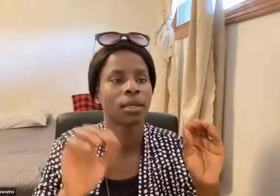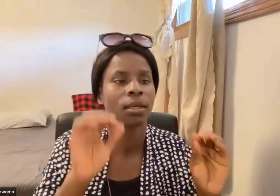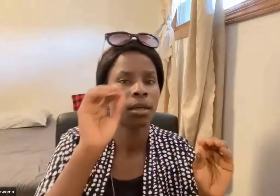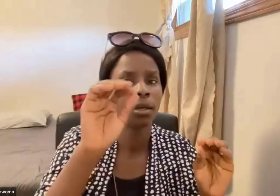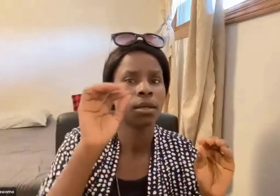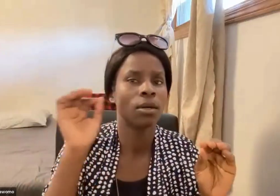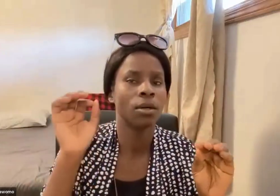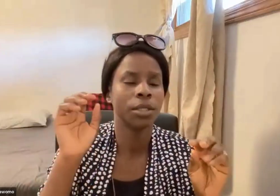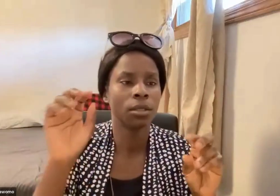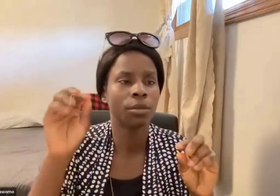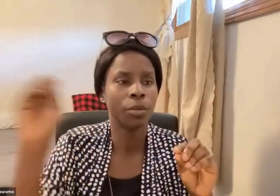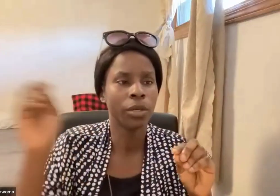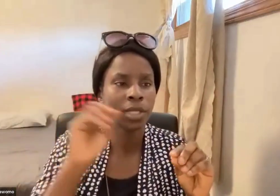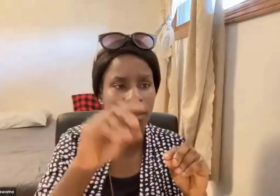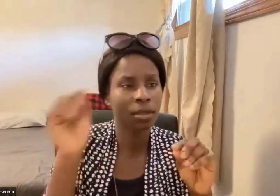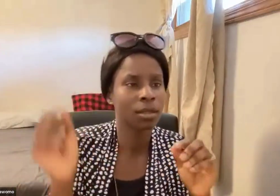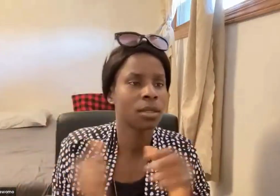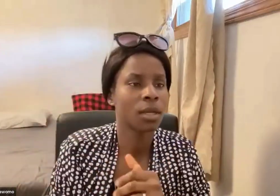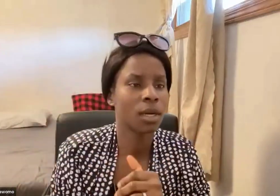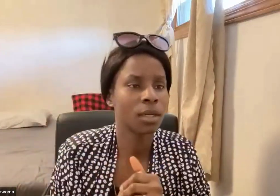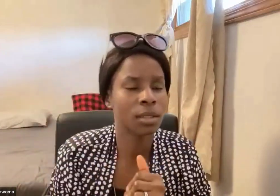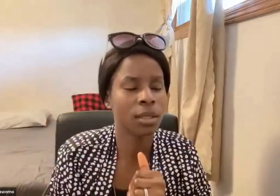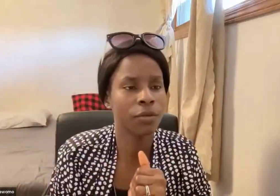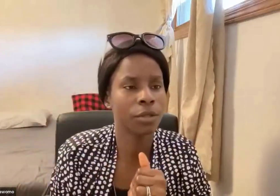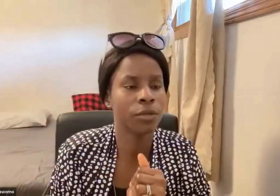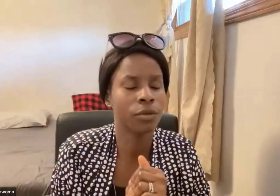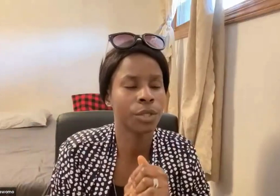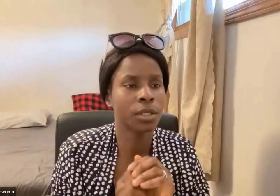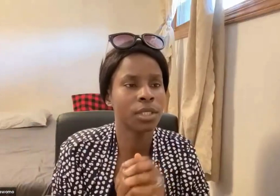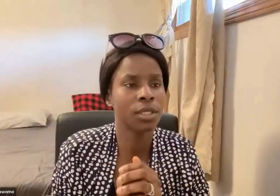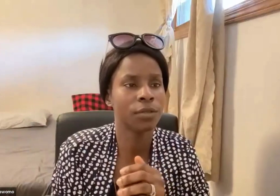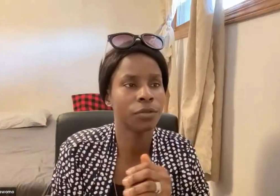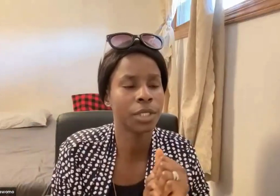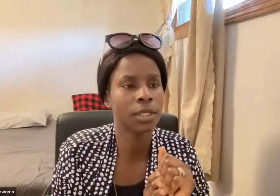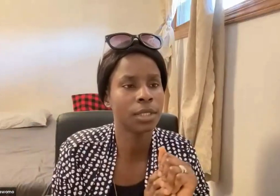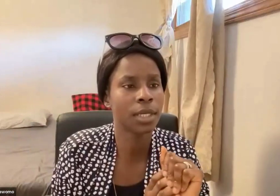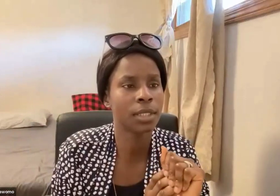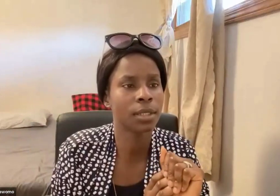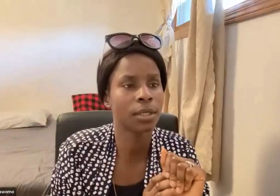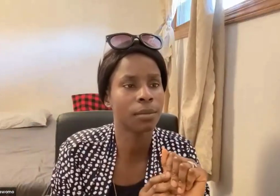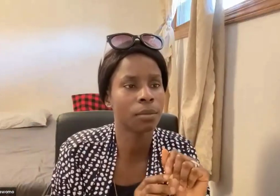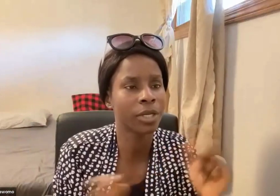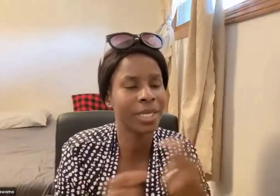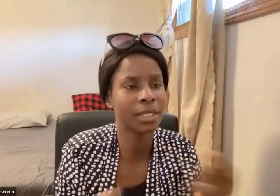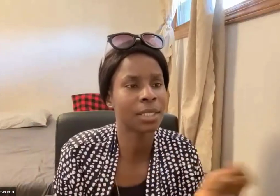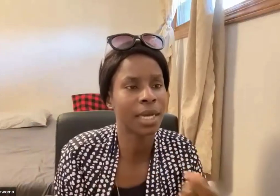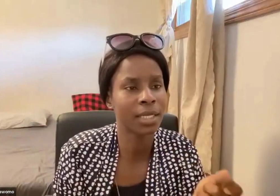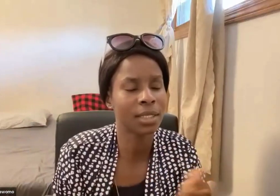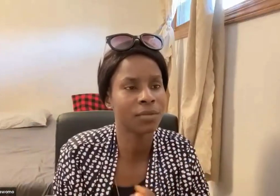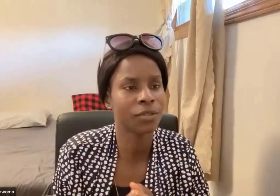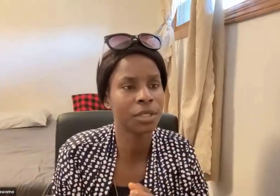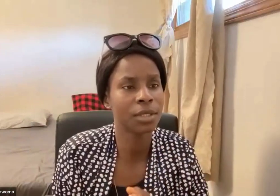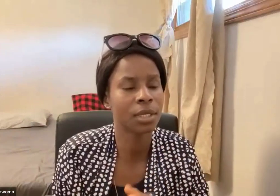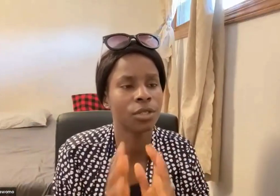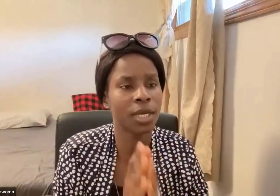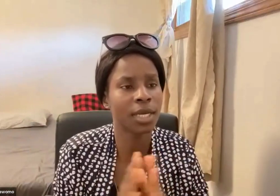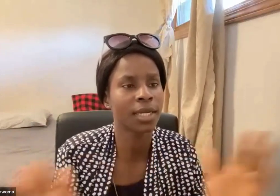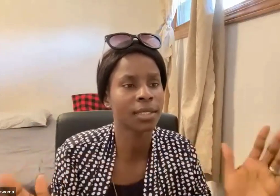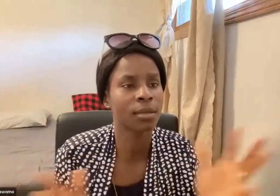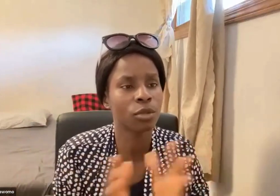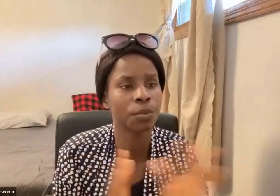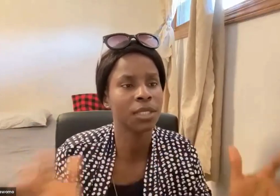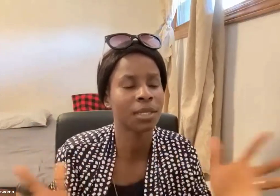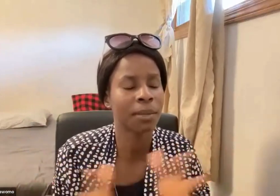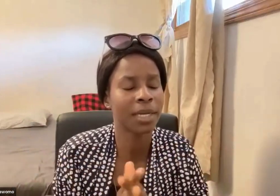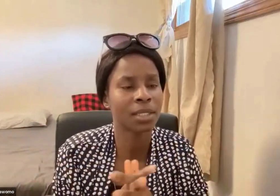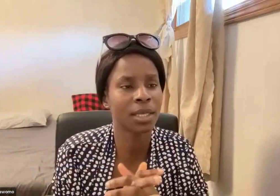ideas on the board. If you want to teach, for instance, connecting ideas, for instance, you can